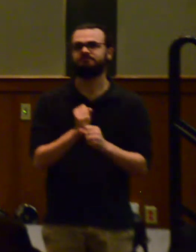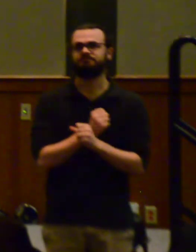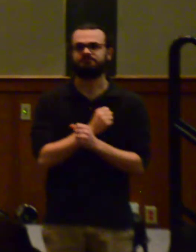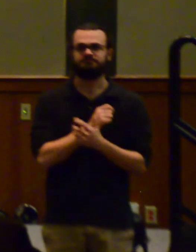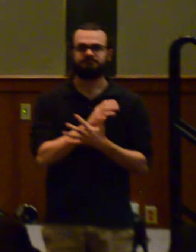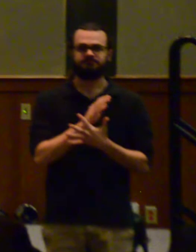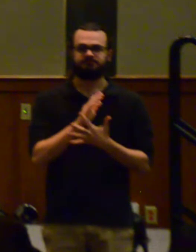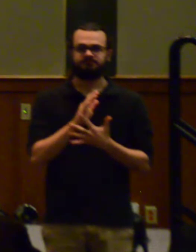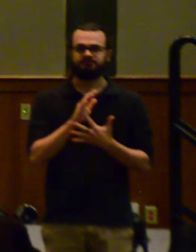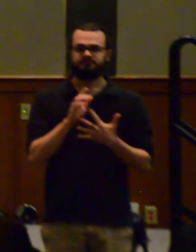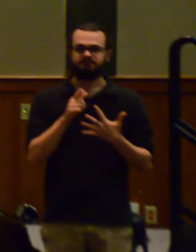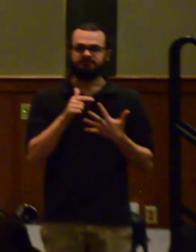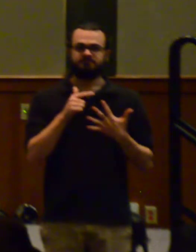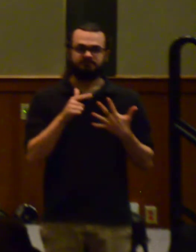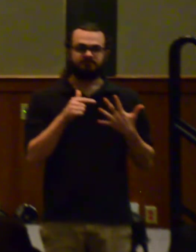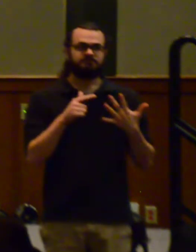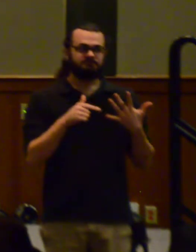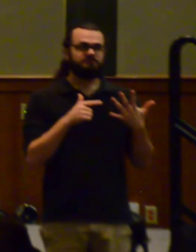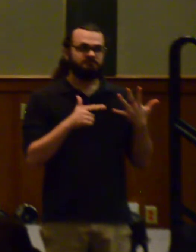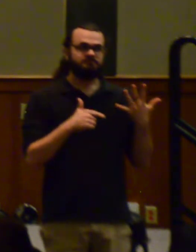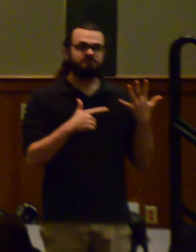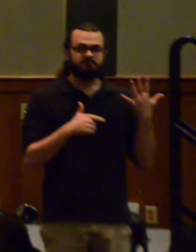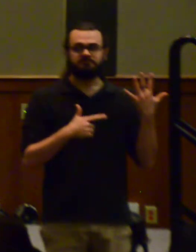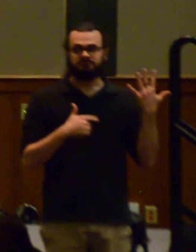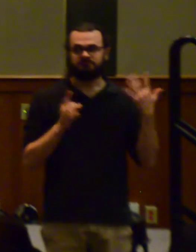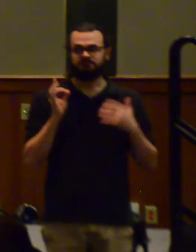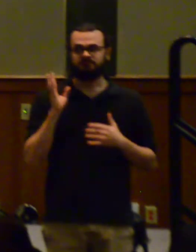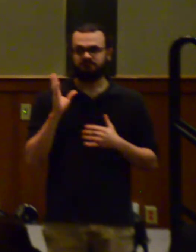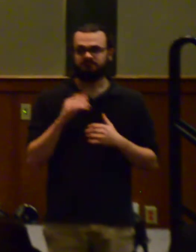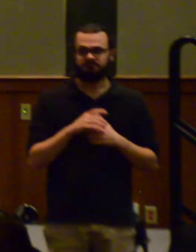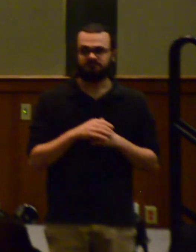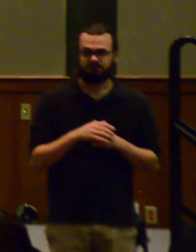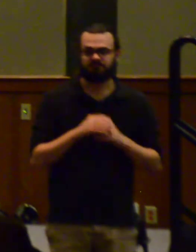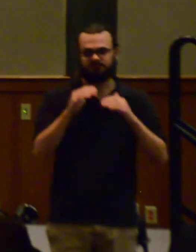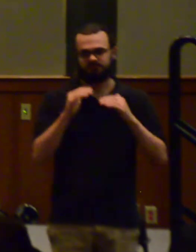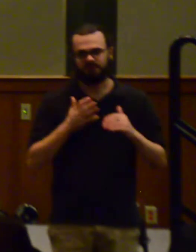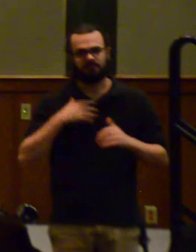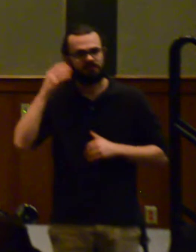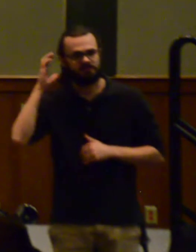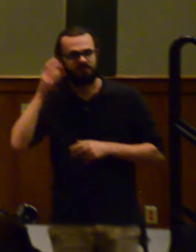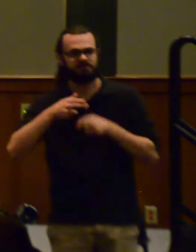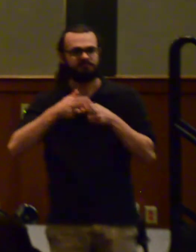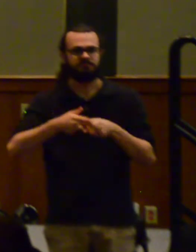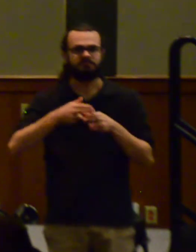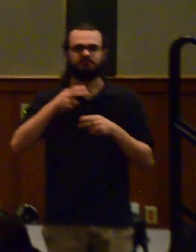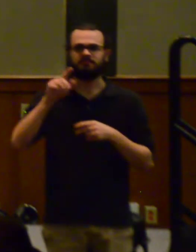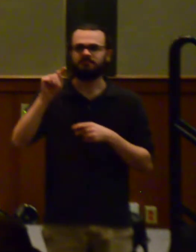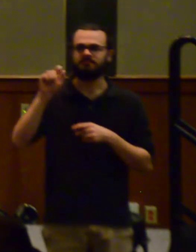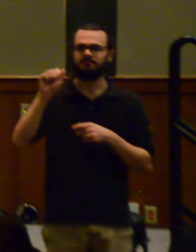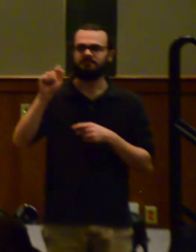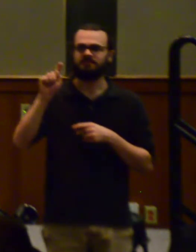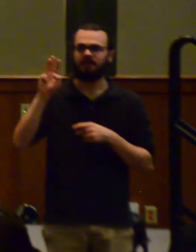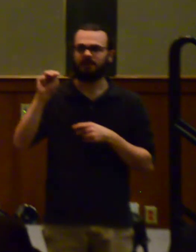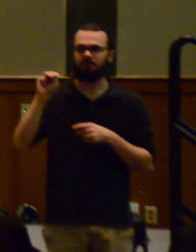She's an experience. And then there's my cousin, Tia. Her mom is the aunt I